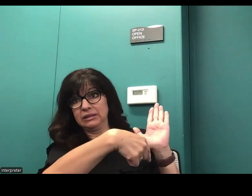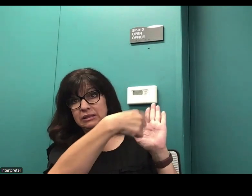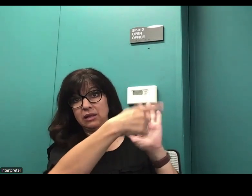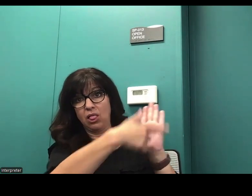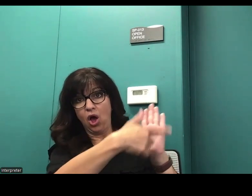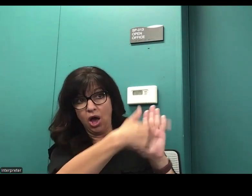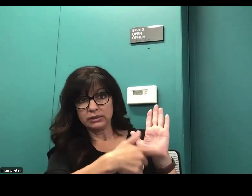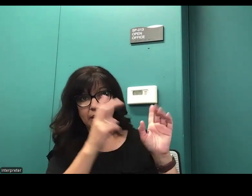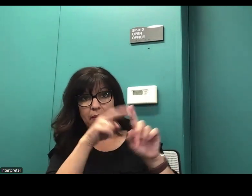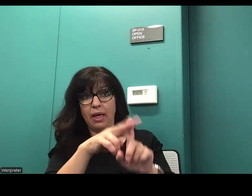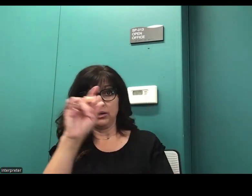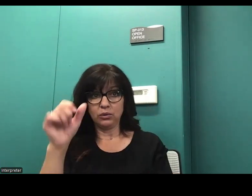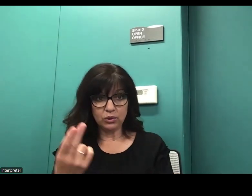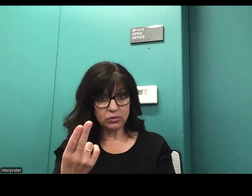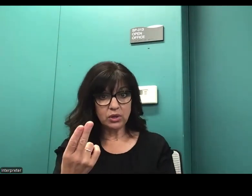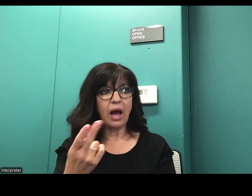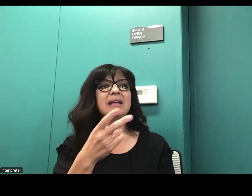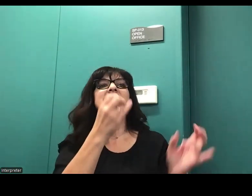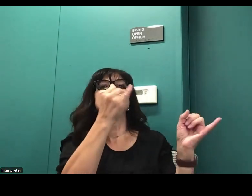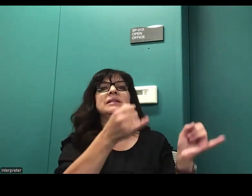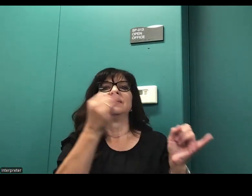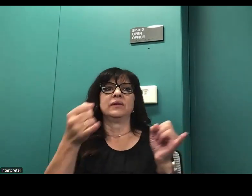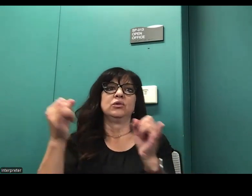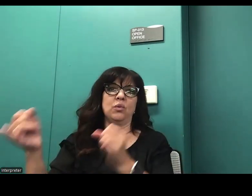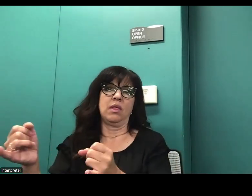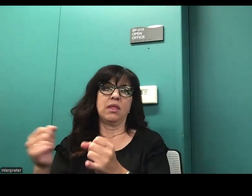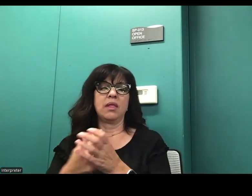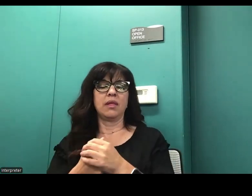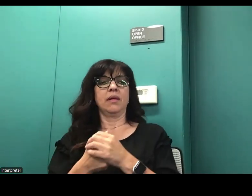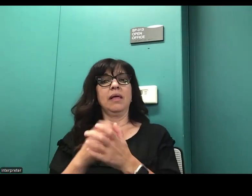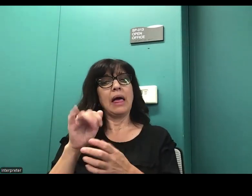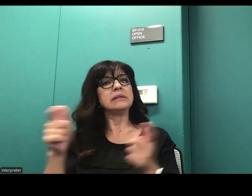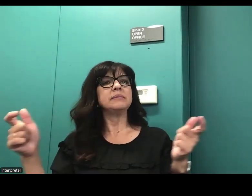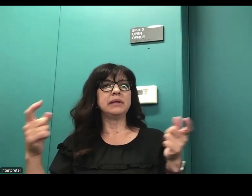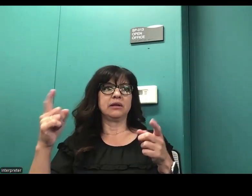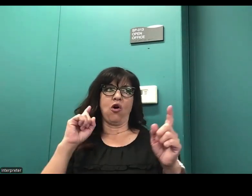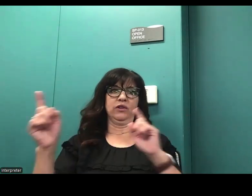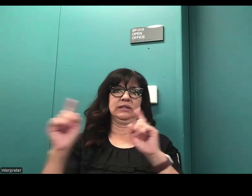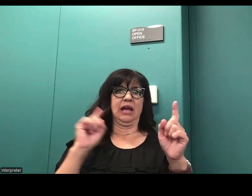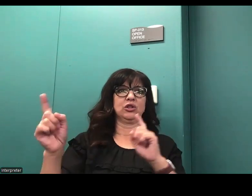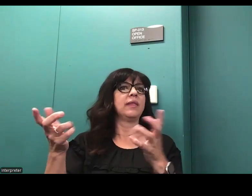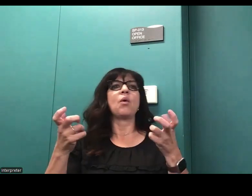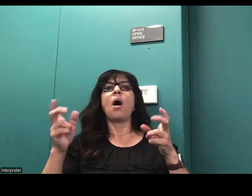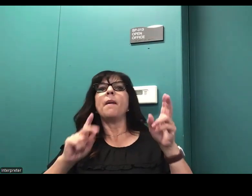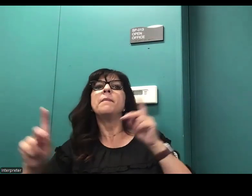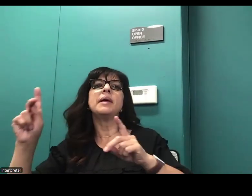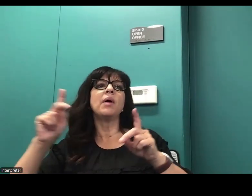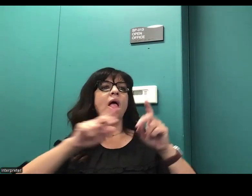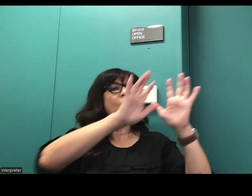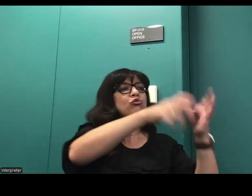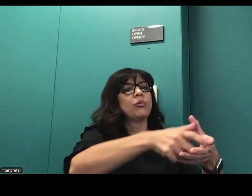laws that apply to Utah, it's individuals. And that's a big conversation going around is they don't want people lumped into